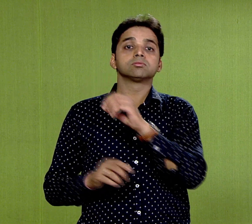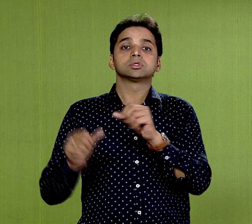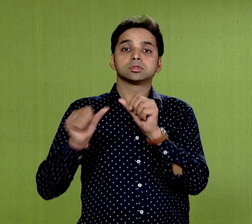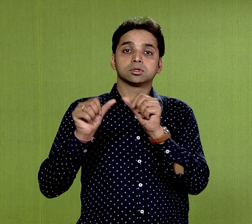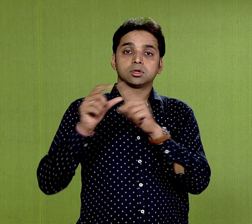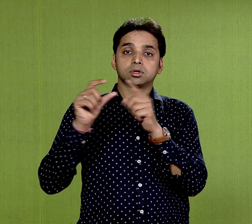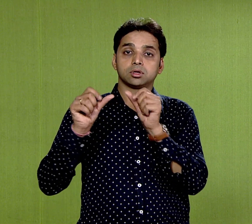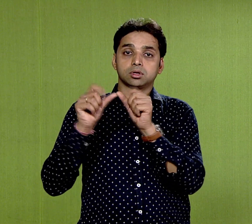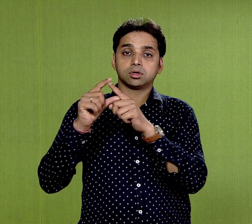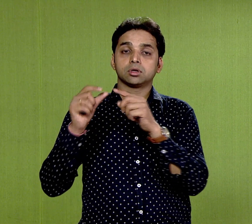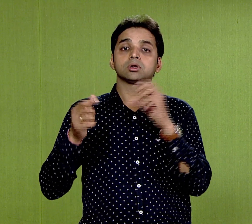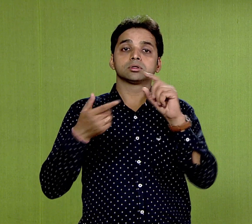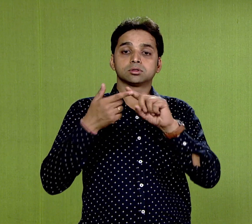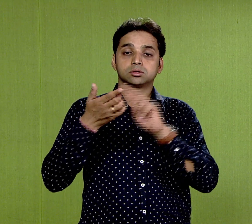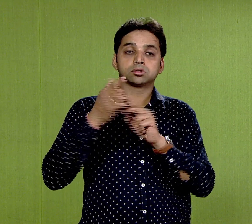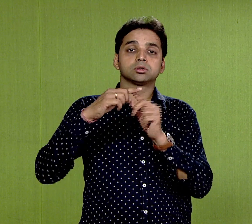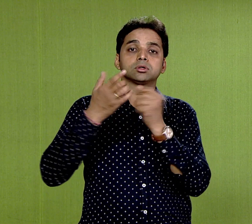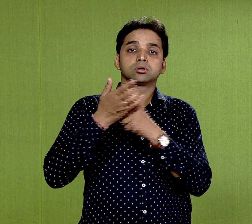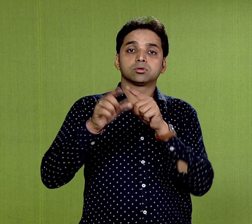a new kind of paintings developed